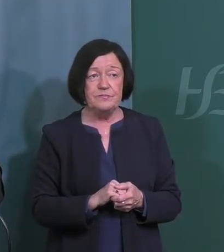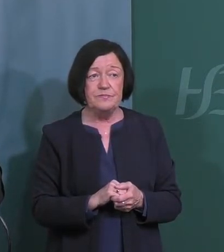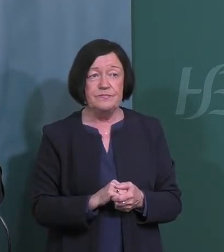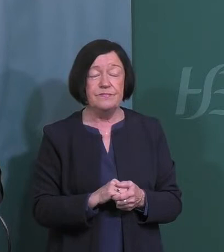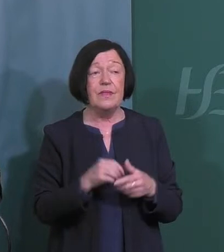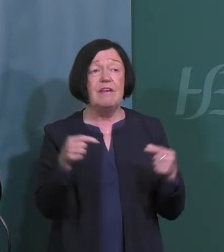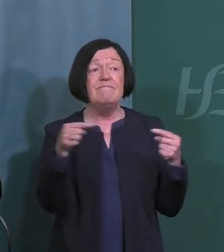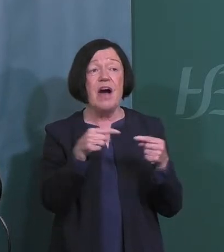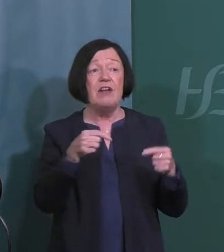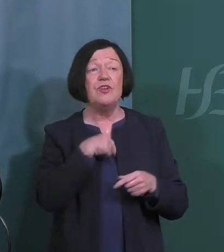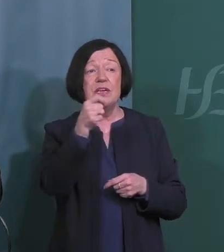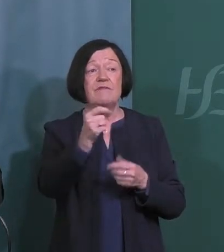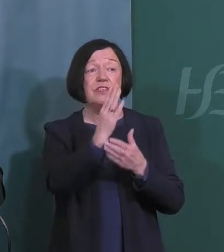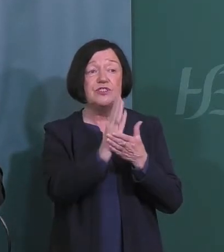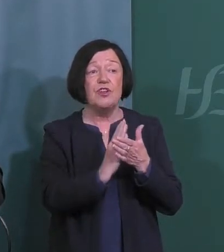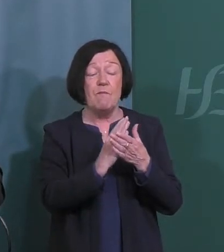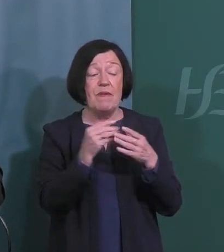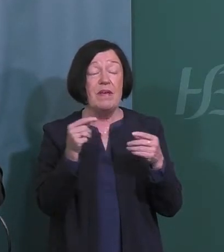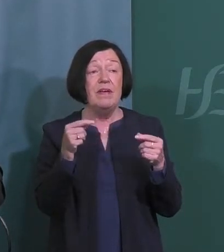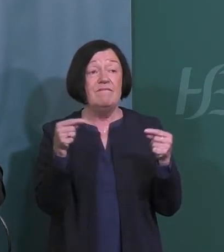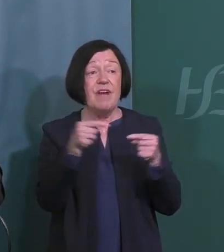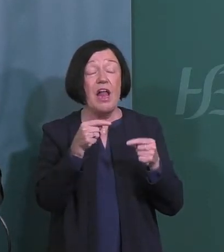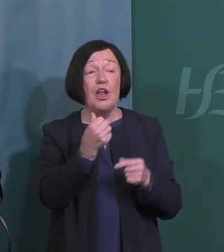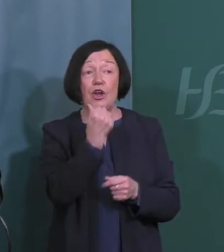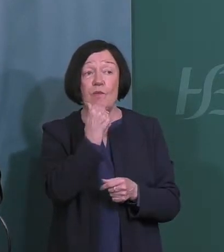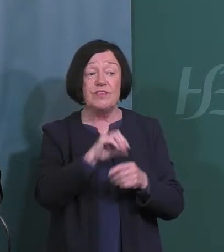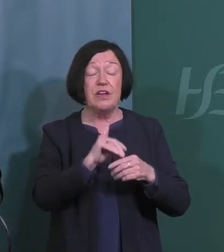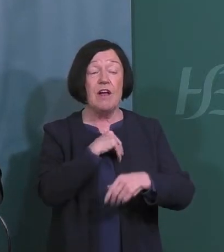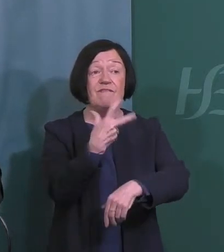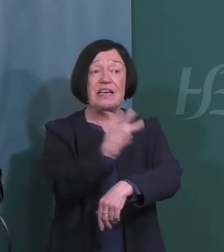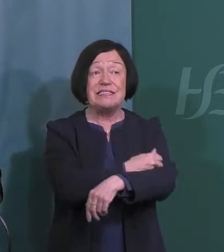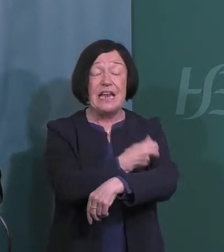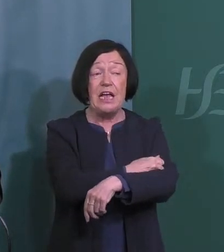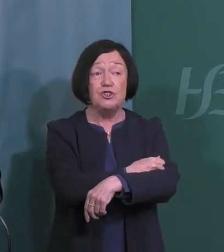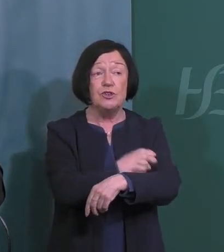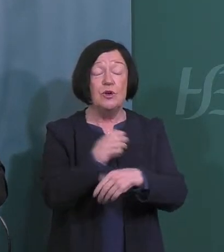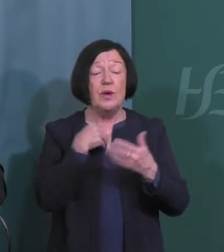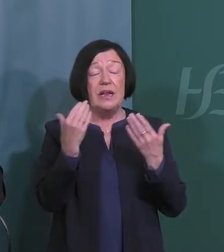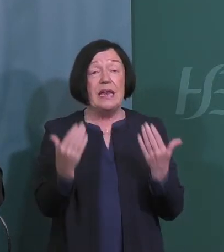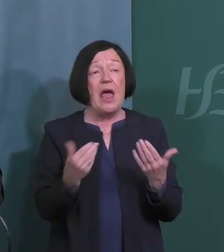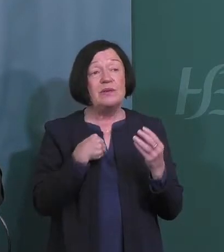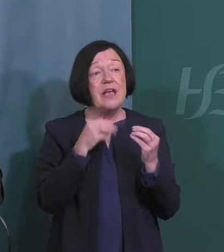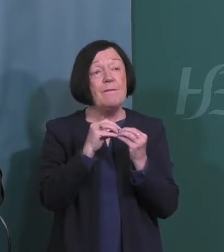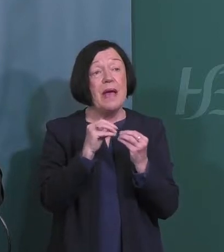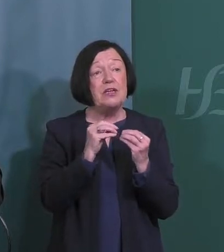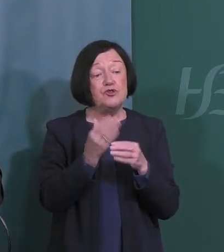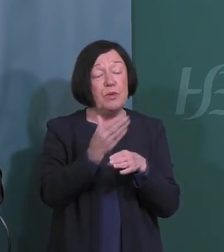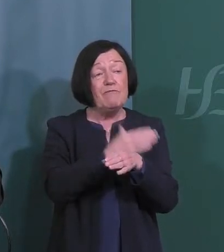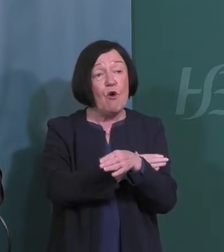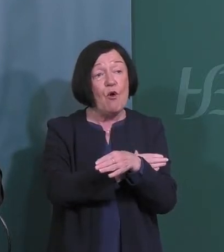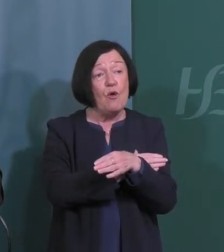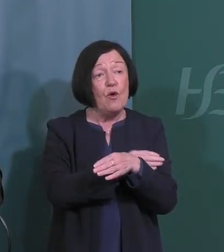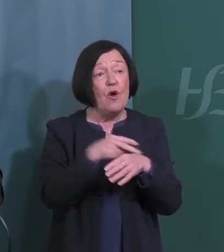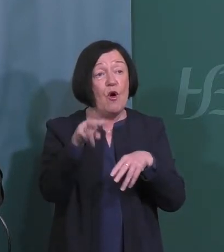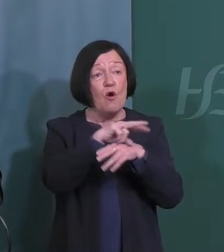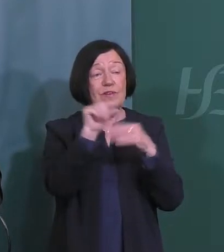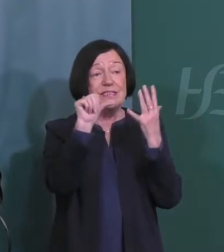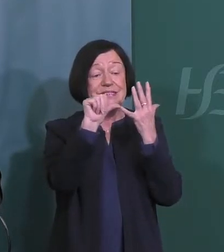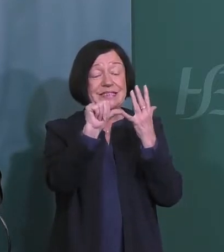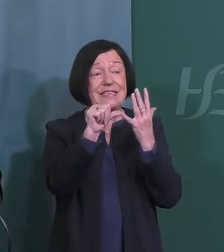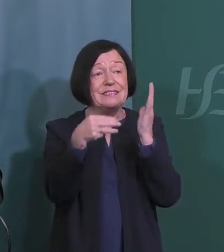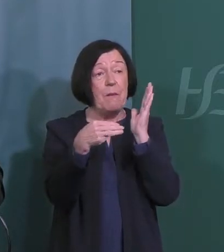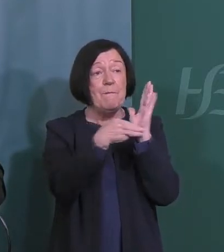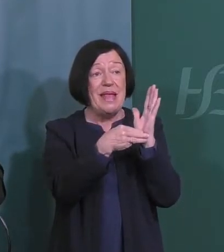So finally, just to give you some final statistics on our vaccination update, we've now, as I mentioned earlier on, administered over 6